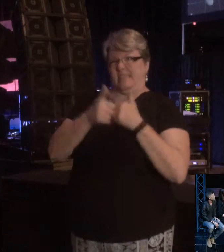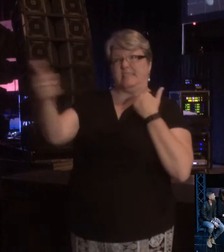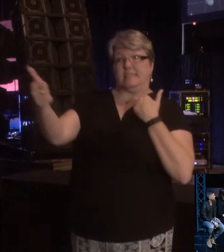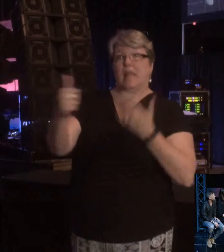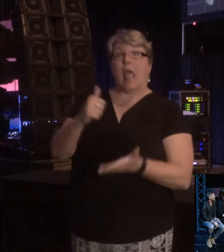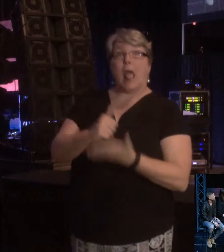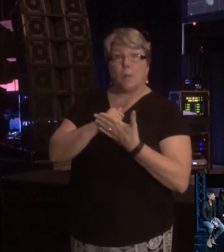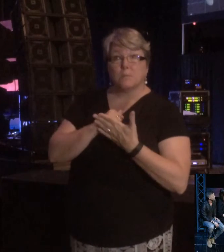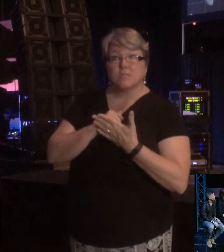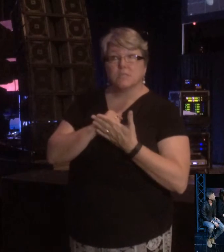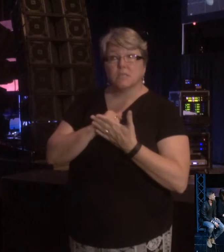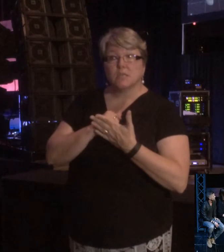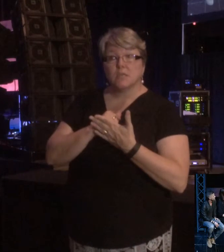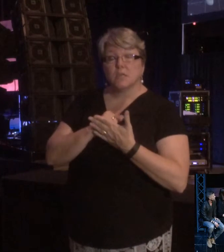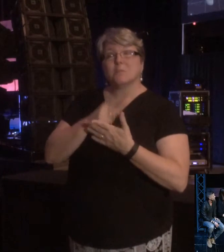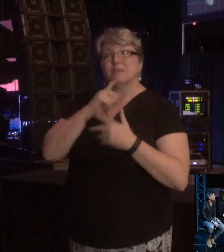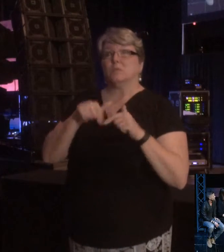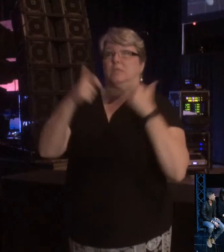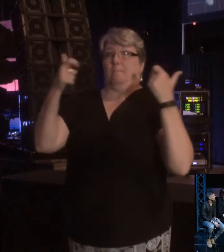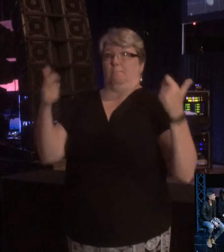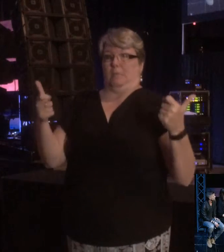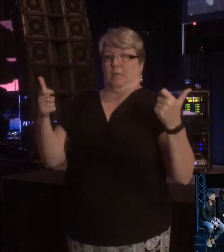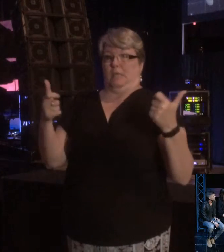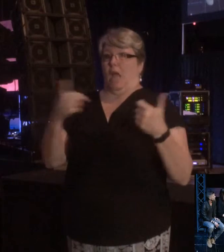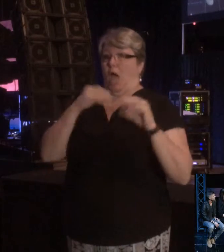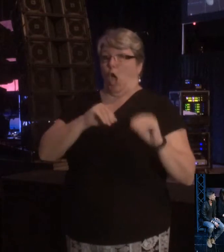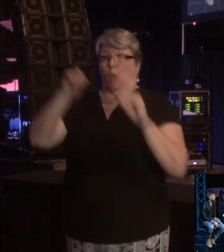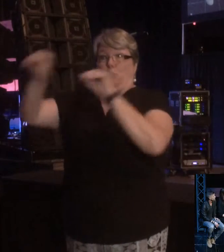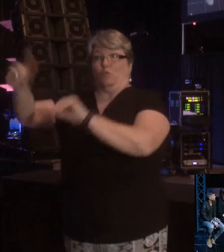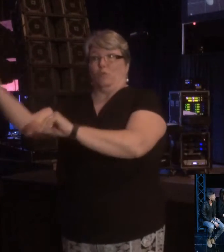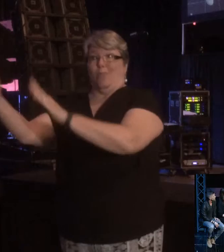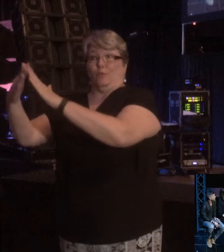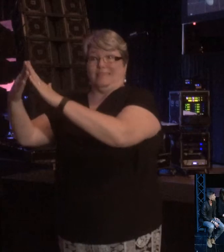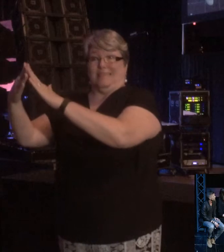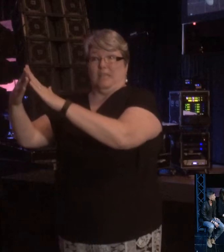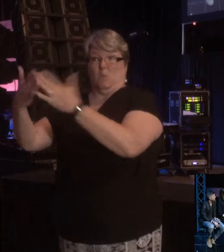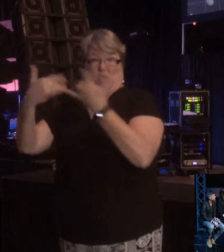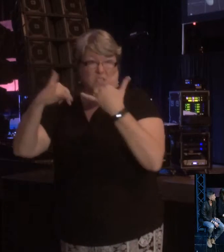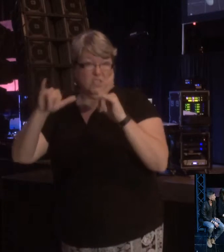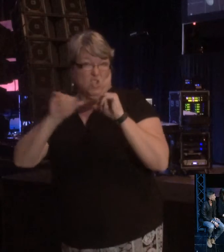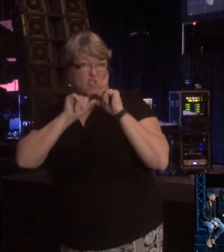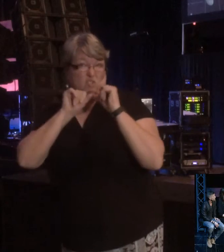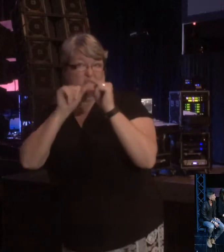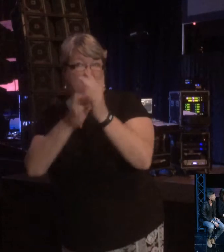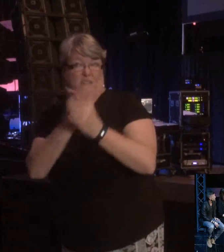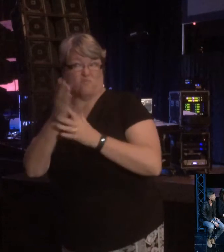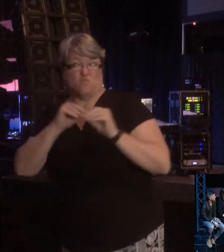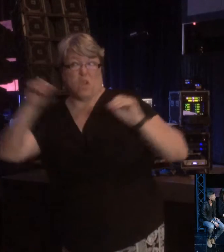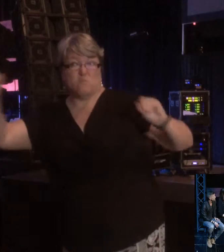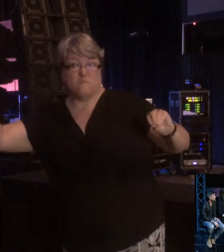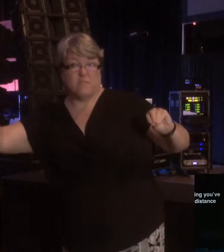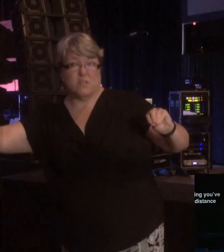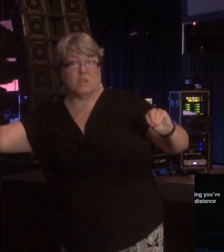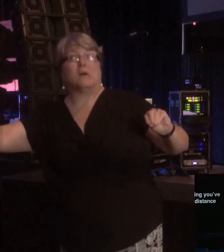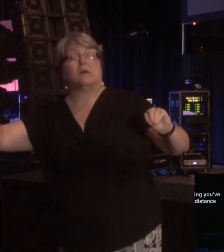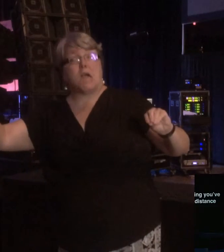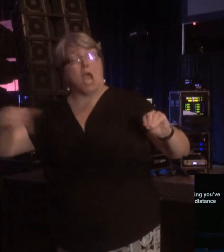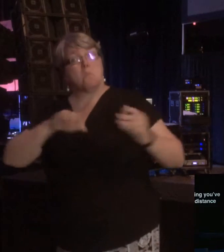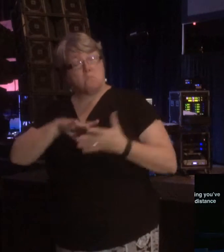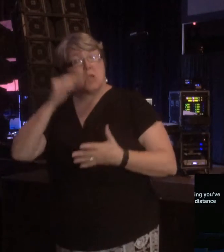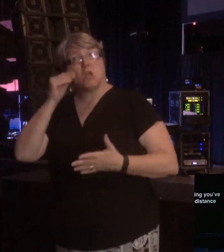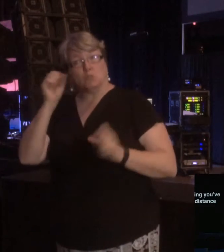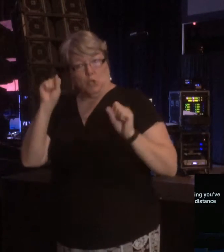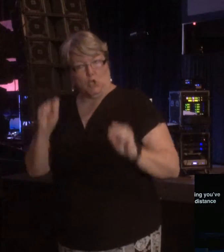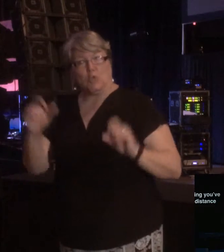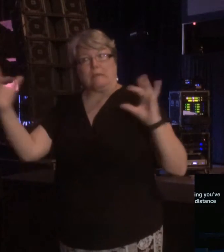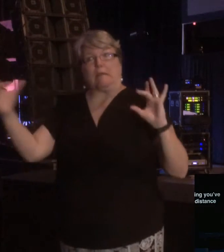on your own track and then get to know each other. And so one thing Donna and I did was, she asked me books that